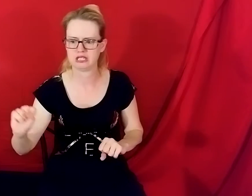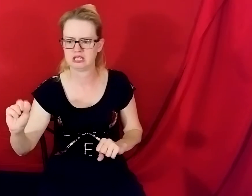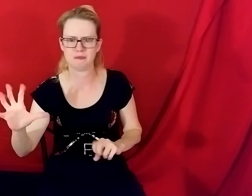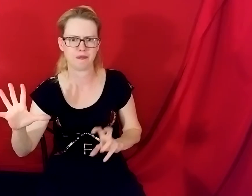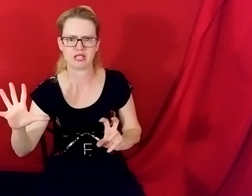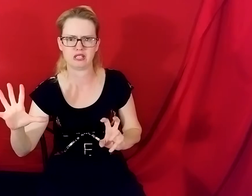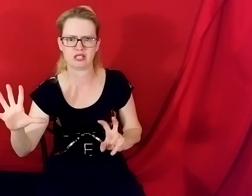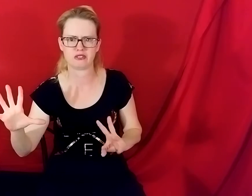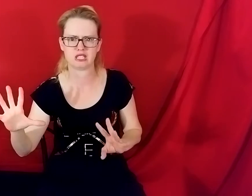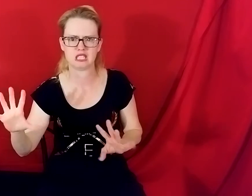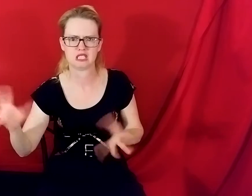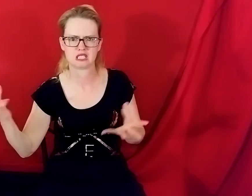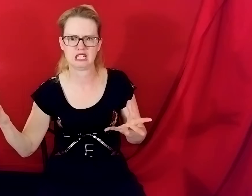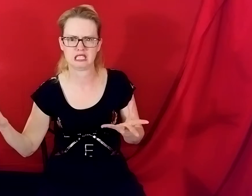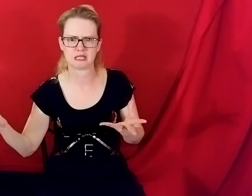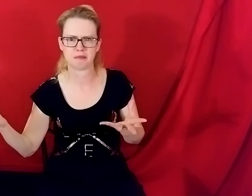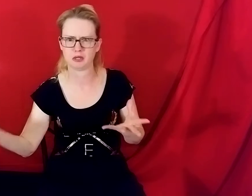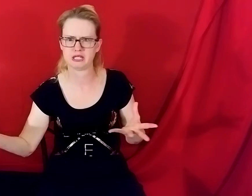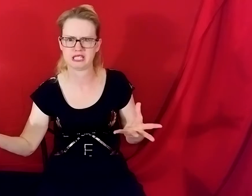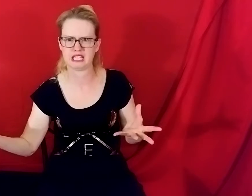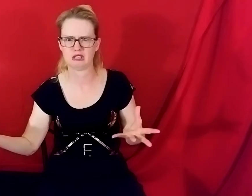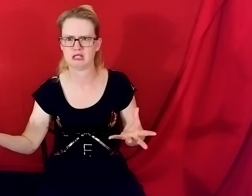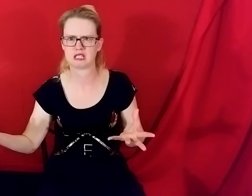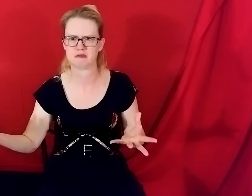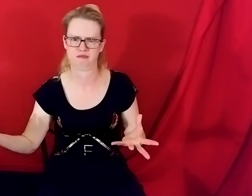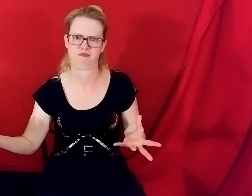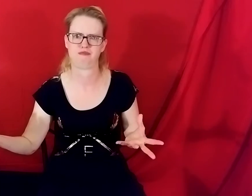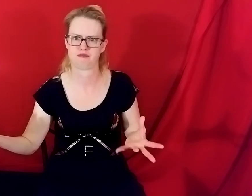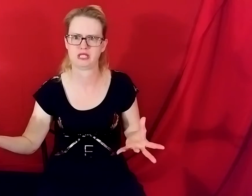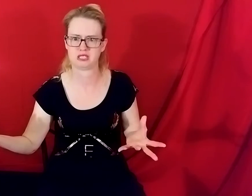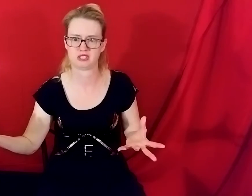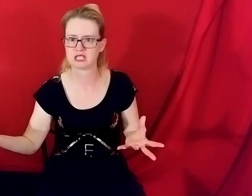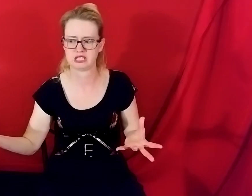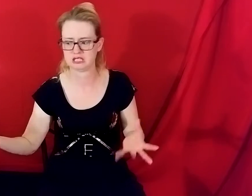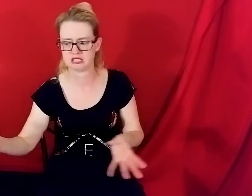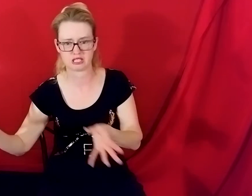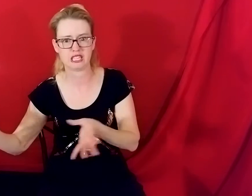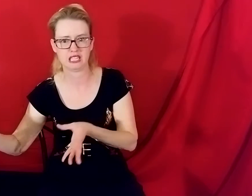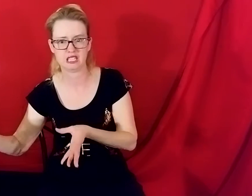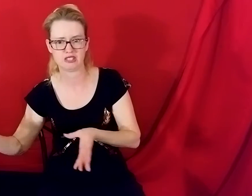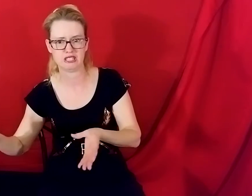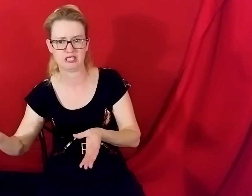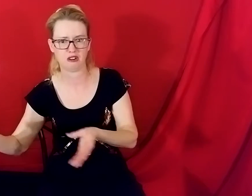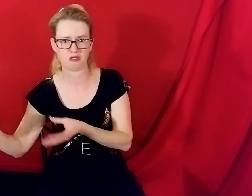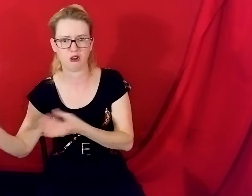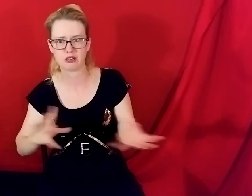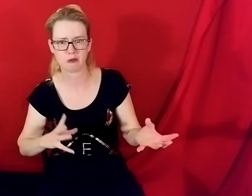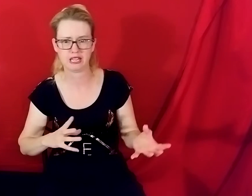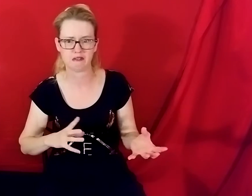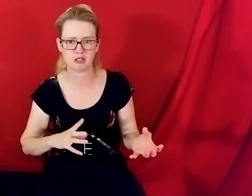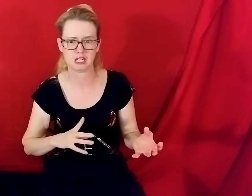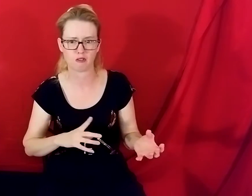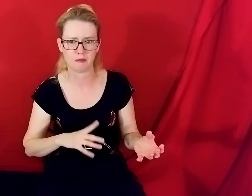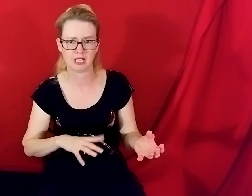this kind of like a building that they're being sucked in these kids and they're running away from them and then